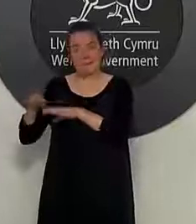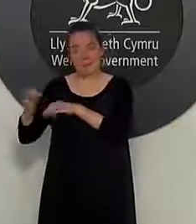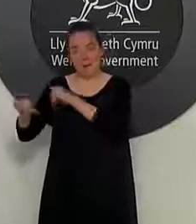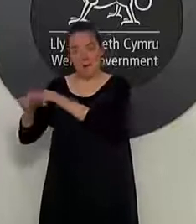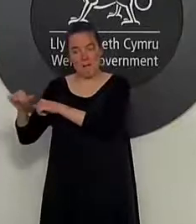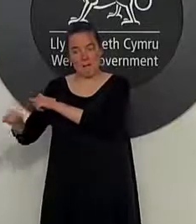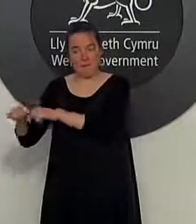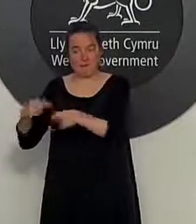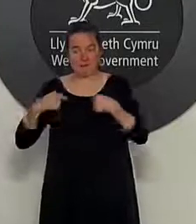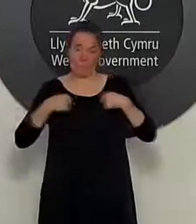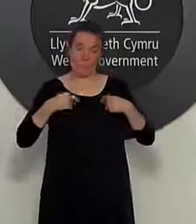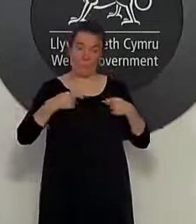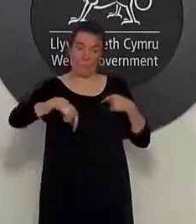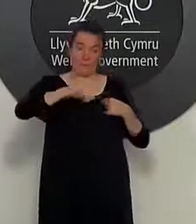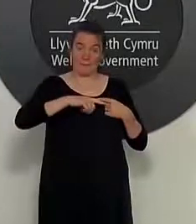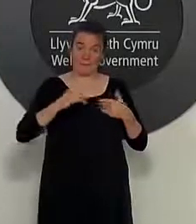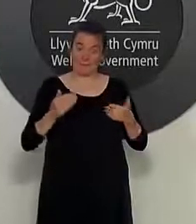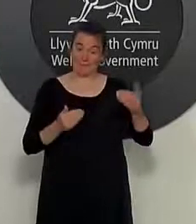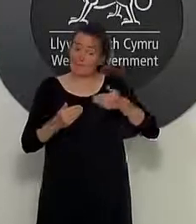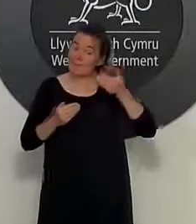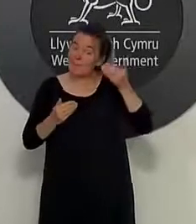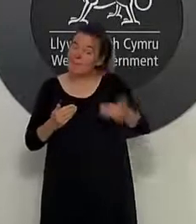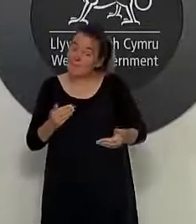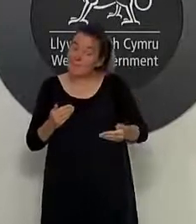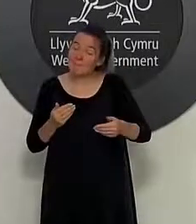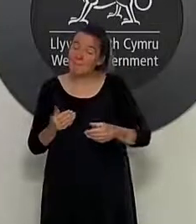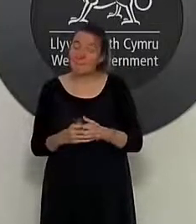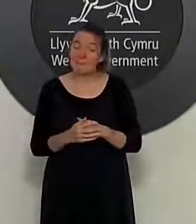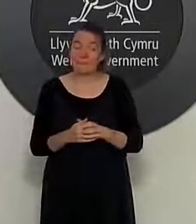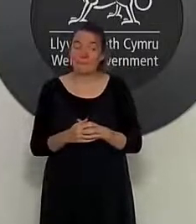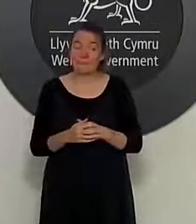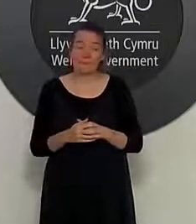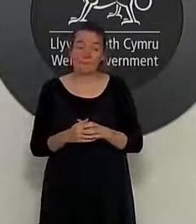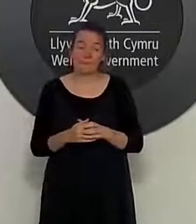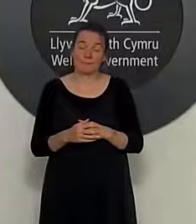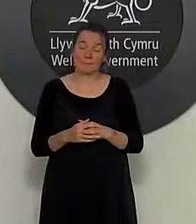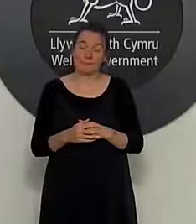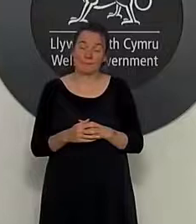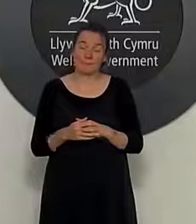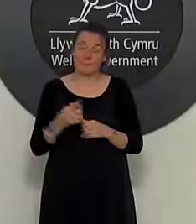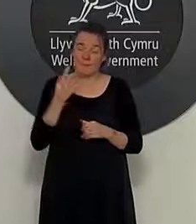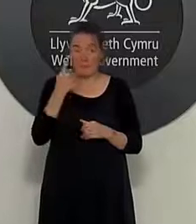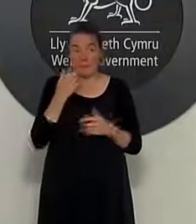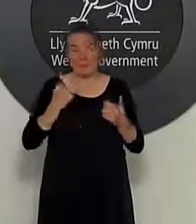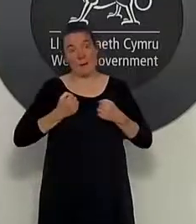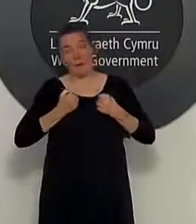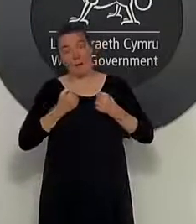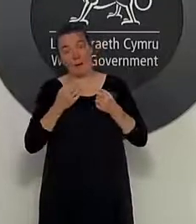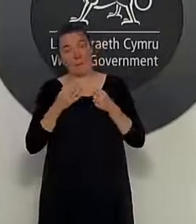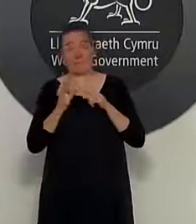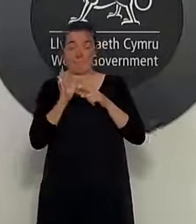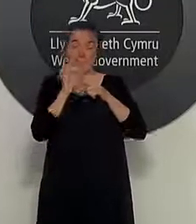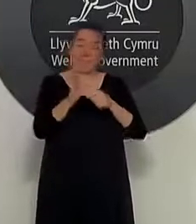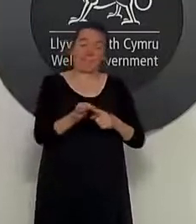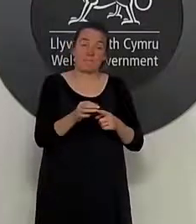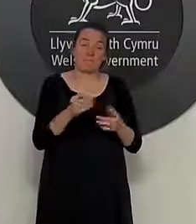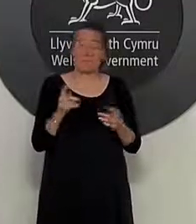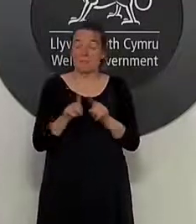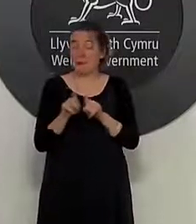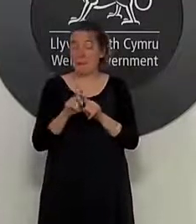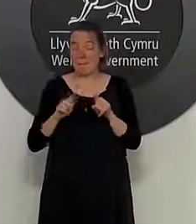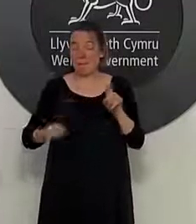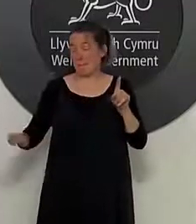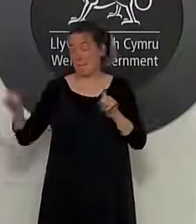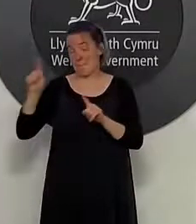them considerably in terms of the impact of our proposals. And it's something we see right across Europe, isn't it? You know,